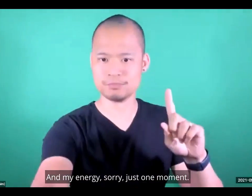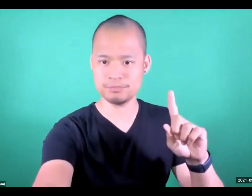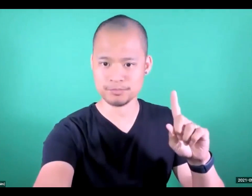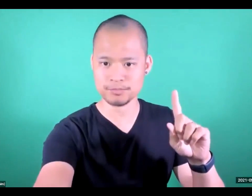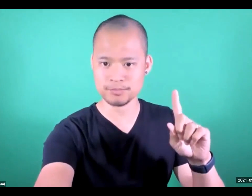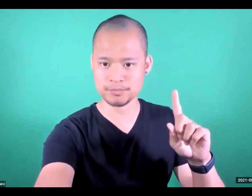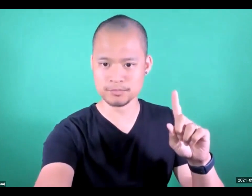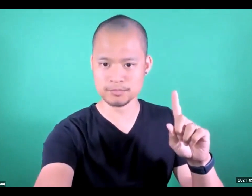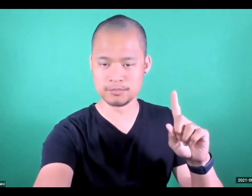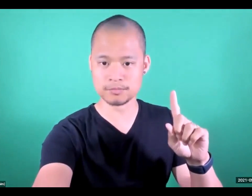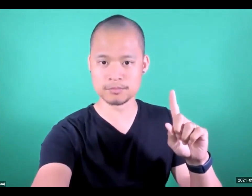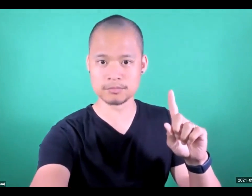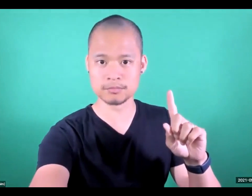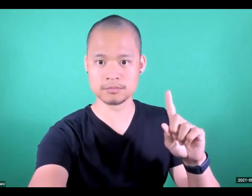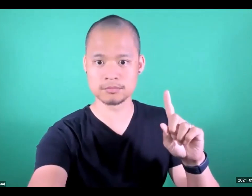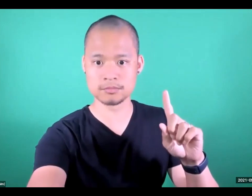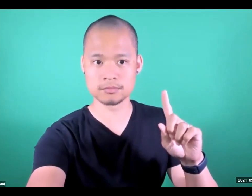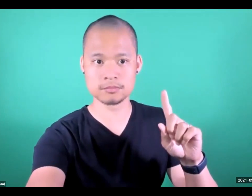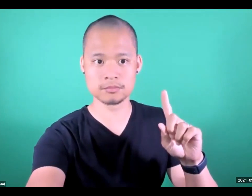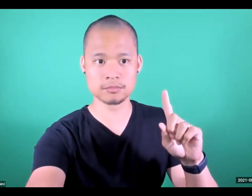moment.